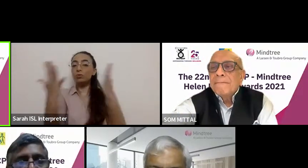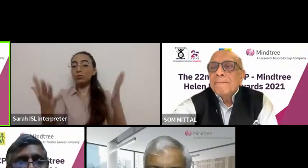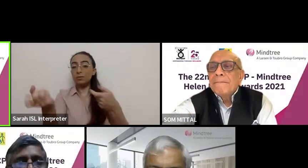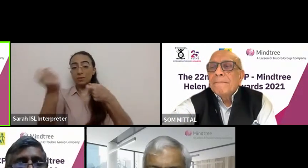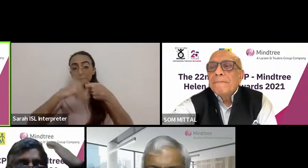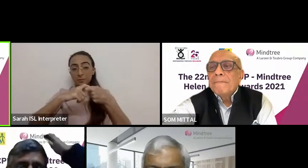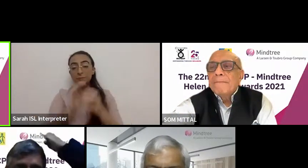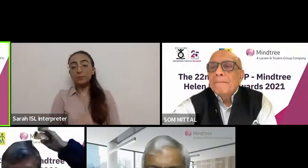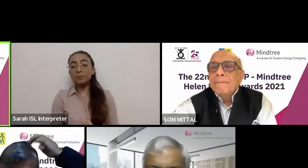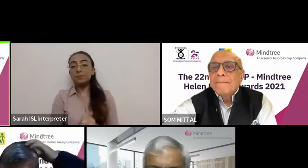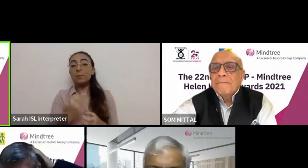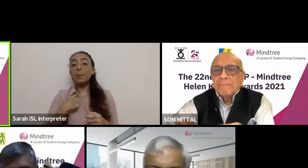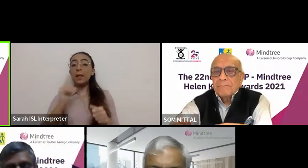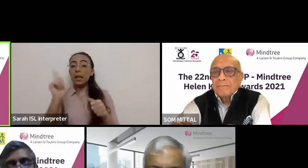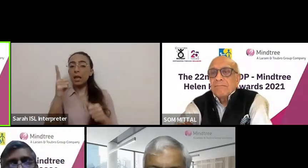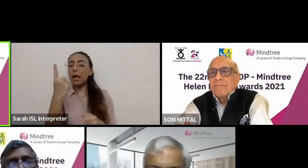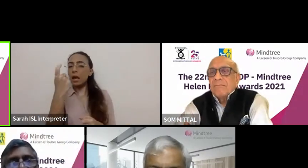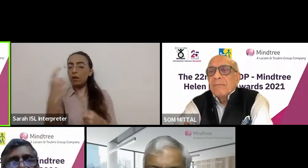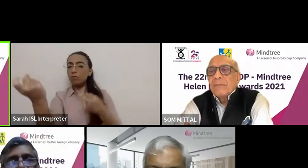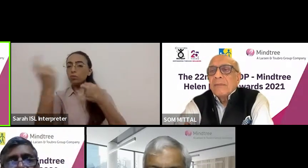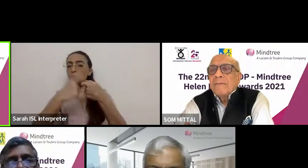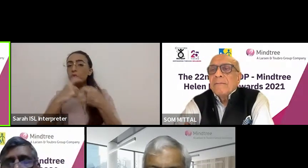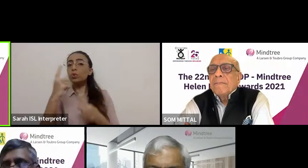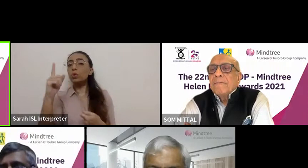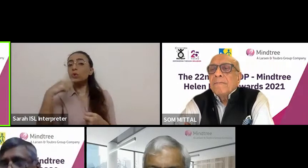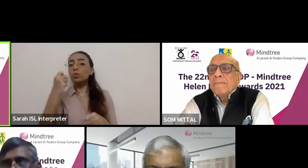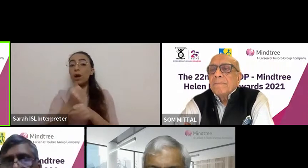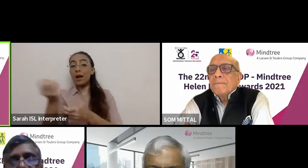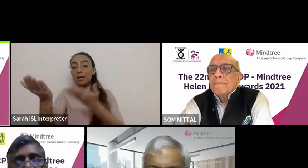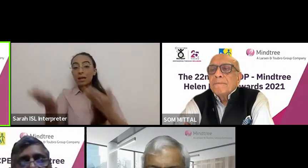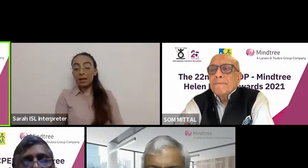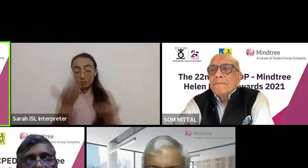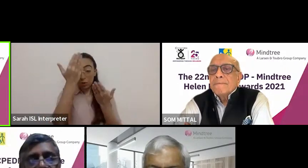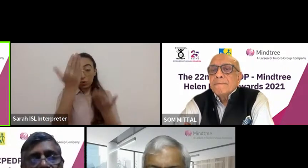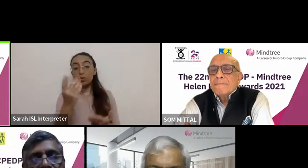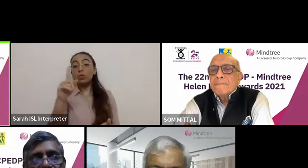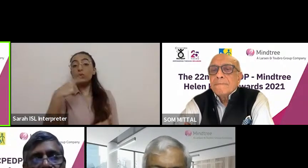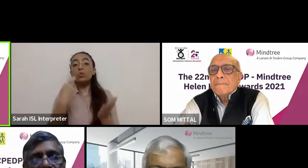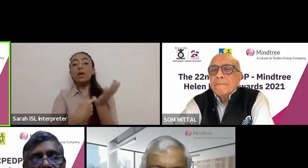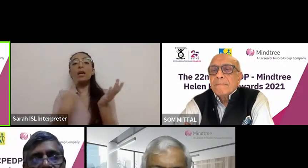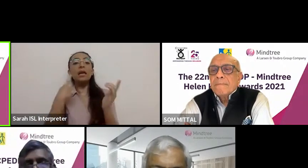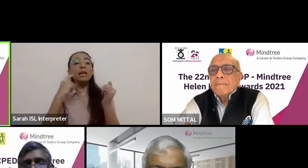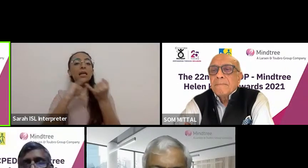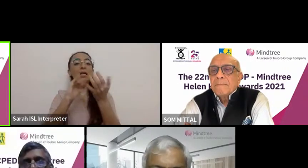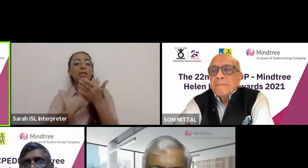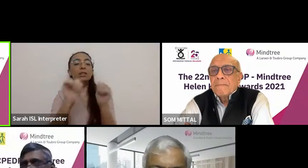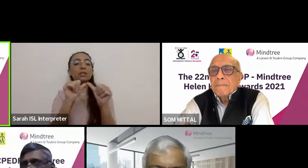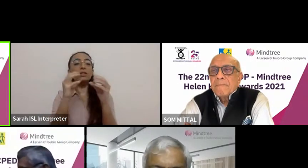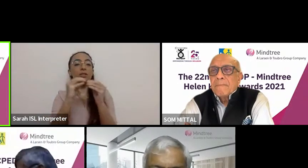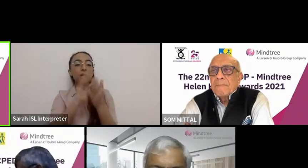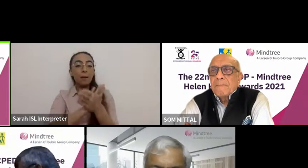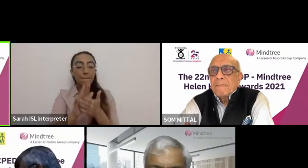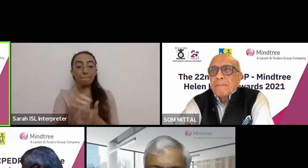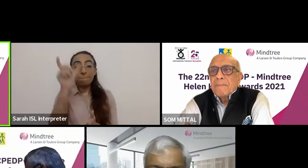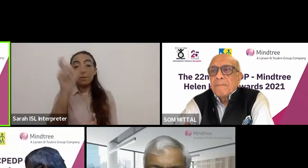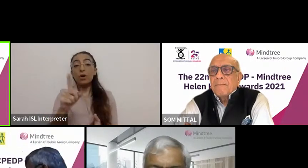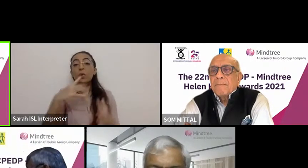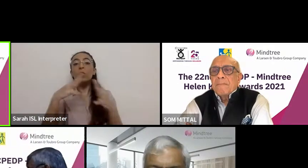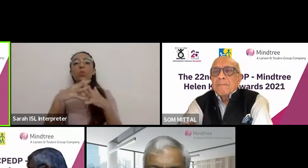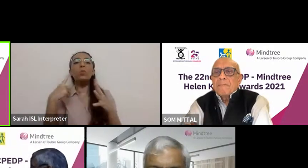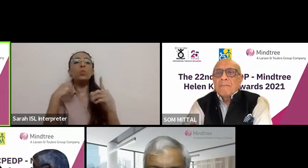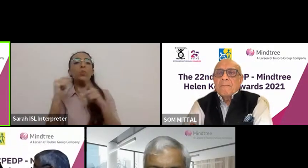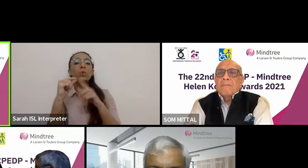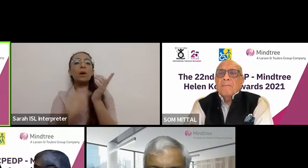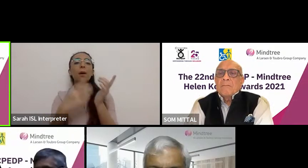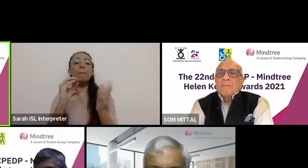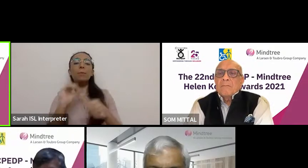We will later be joined by our guest of honor, Mr. Rishat Premji, Chairman Wipro Limited, and he and Mr.